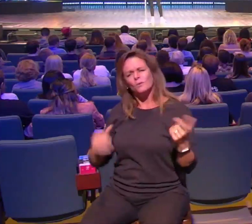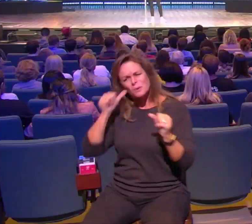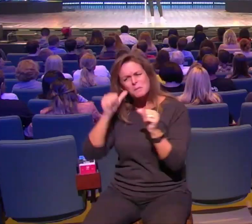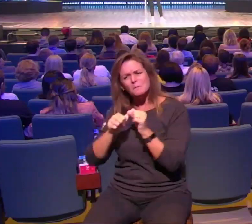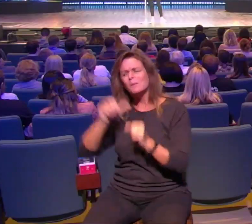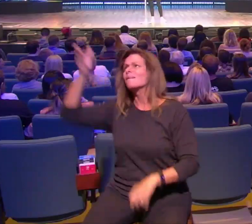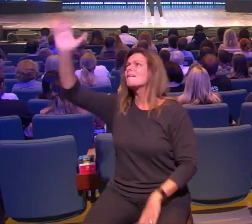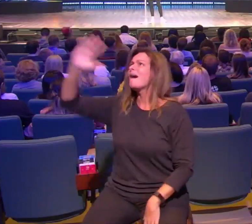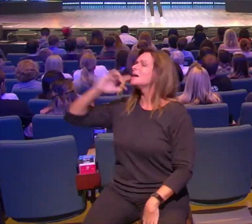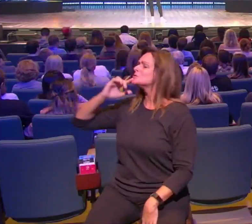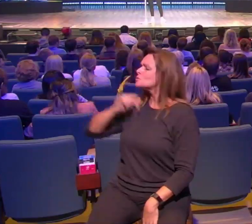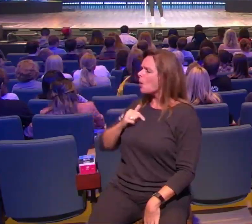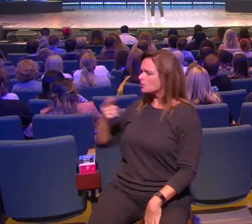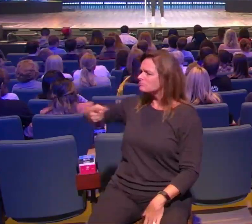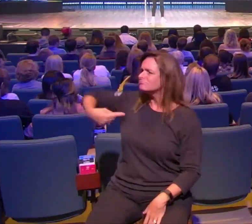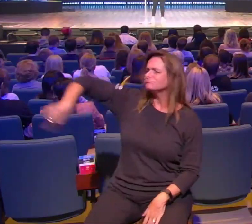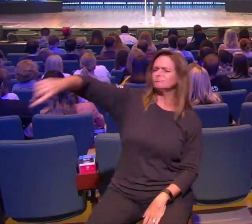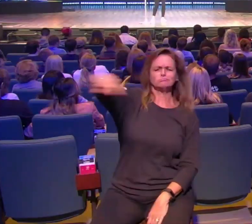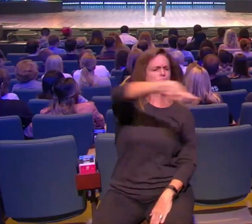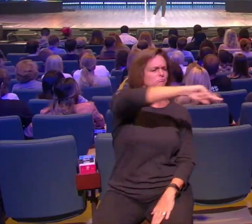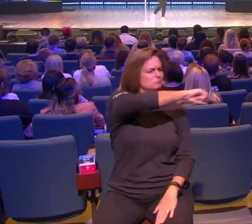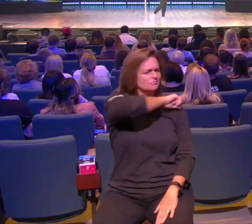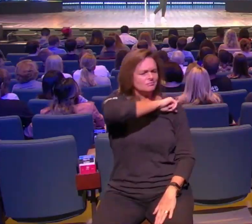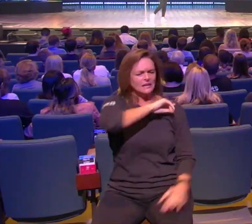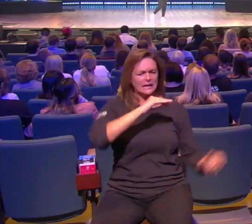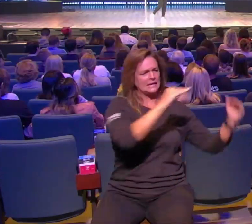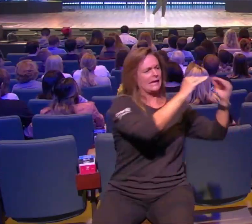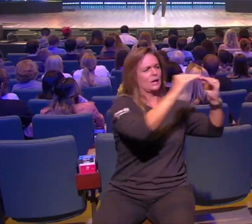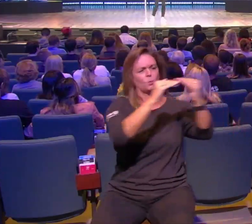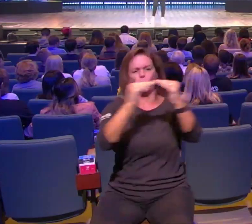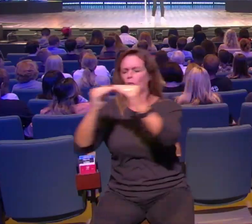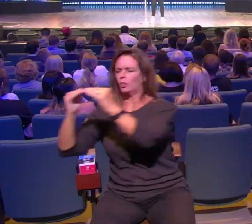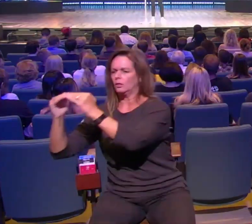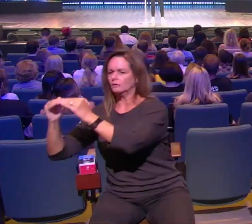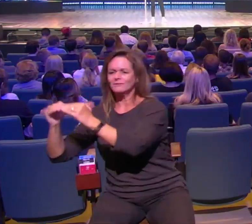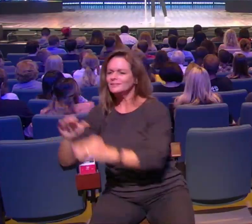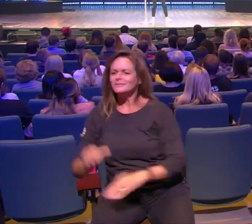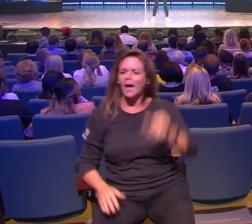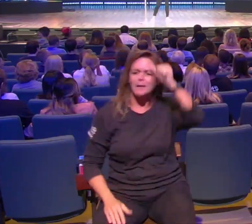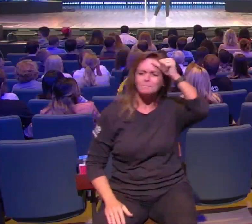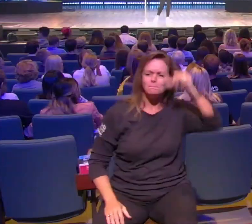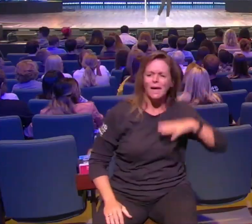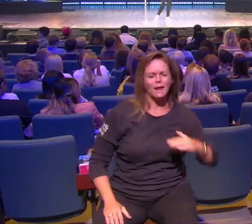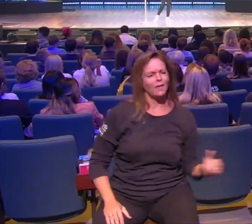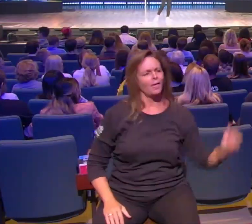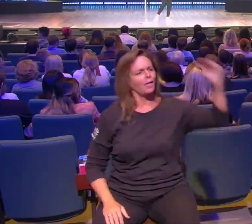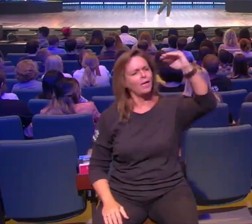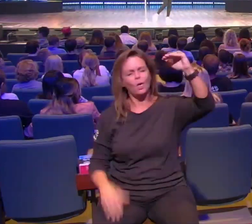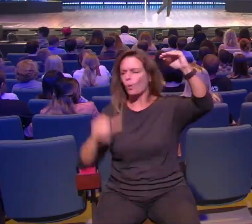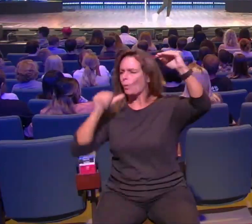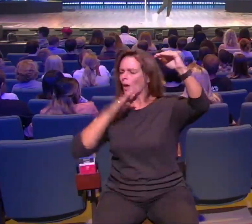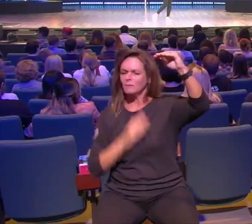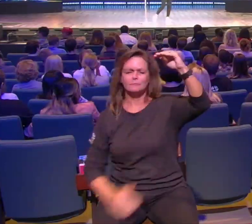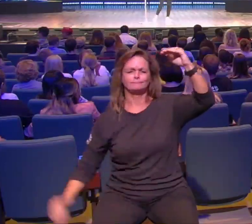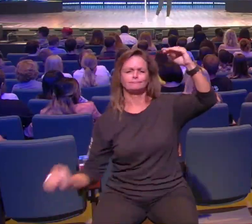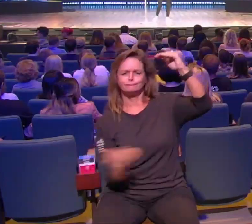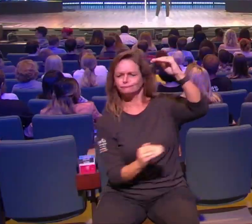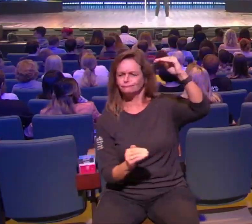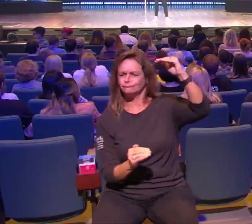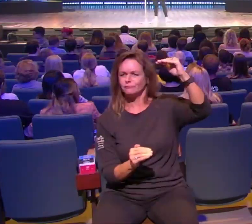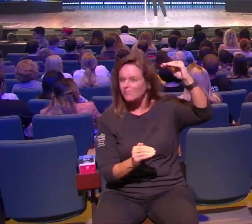this story is that this is one of the many stories throughout Scripture that even when culture and society gets it